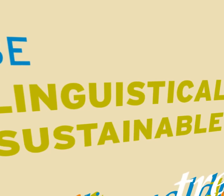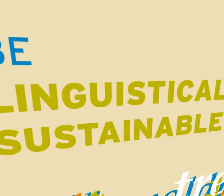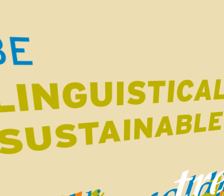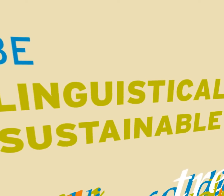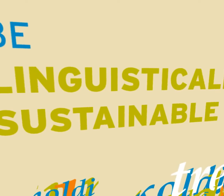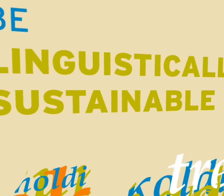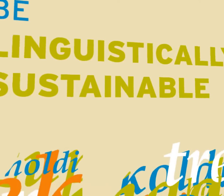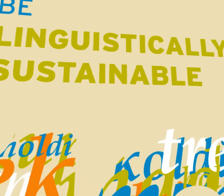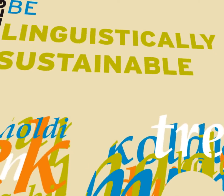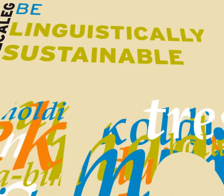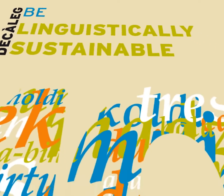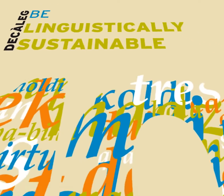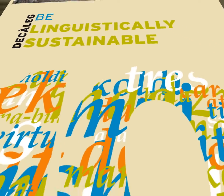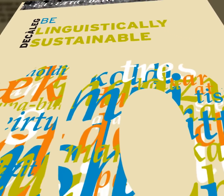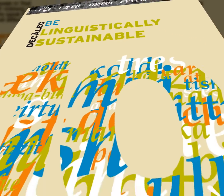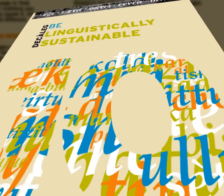Be Linguistically Sustainable.